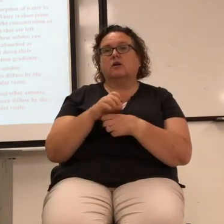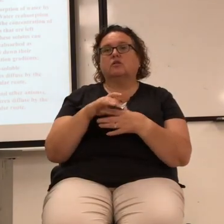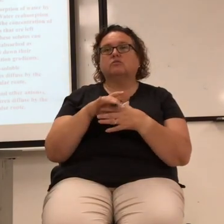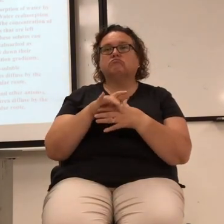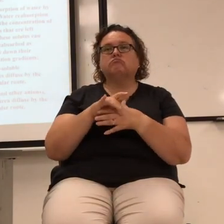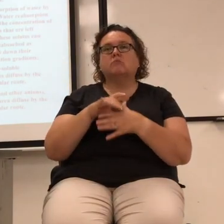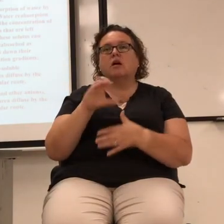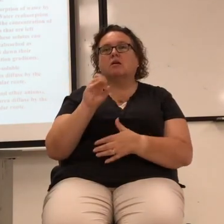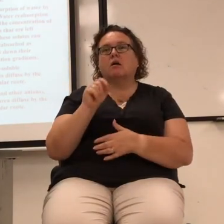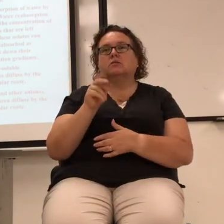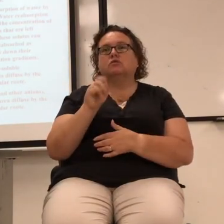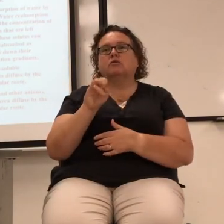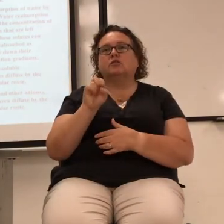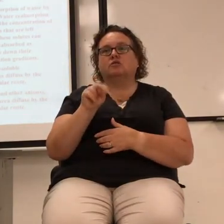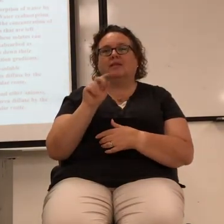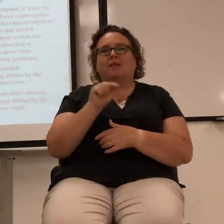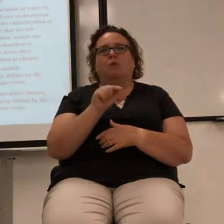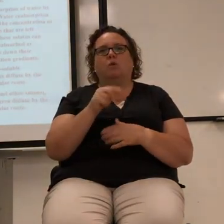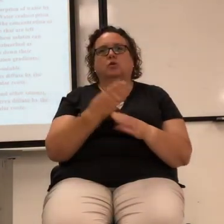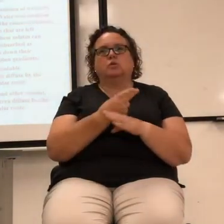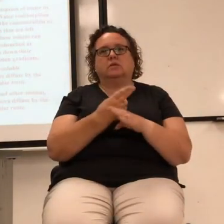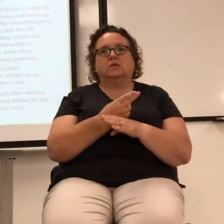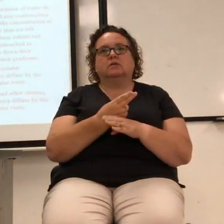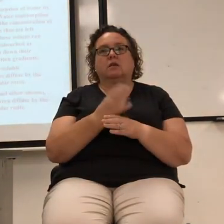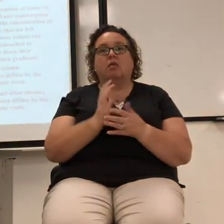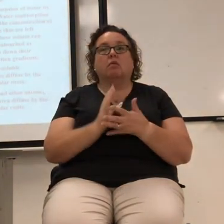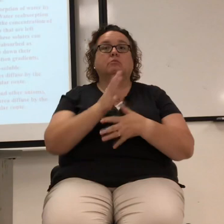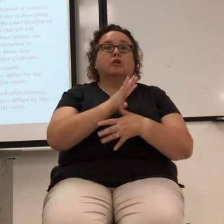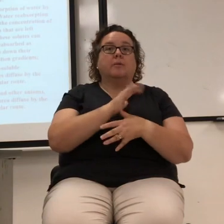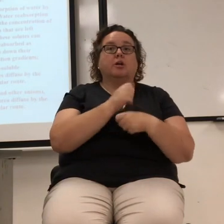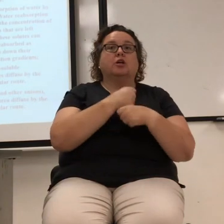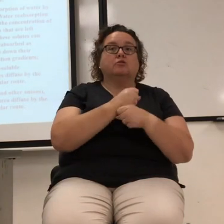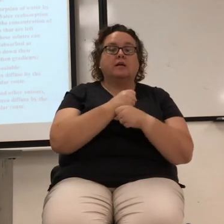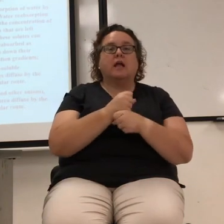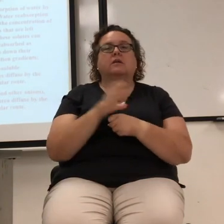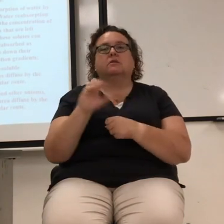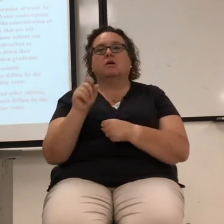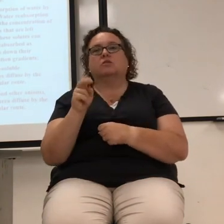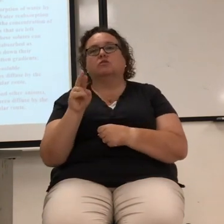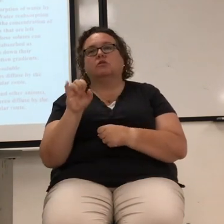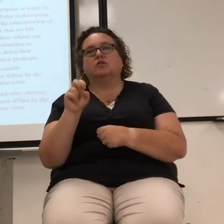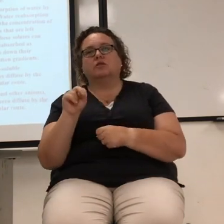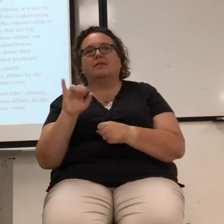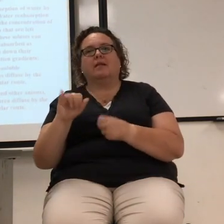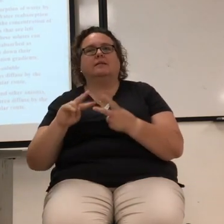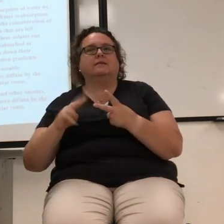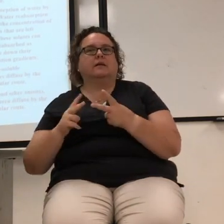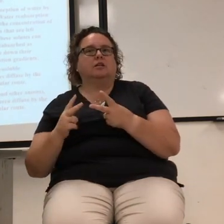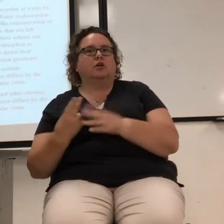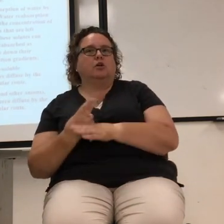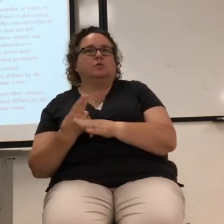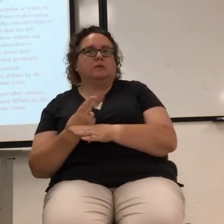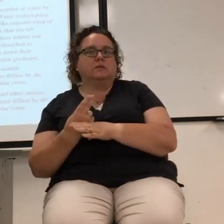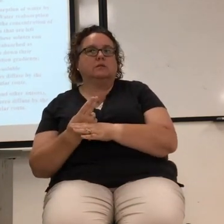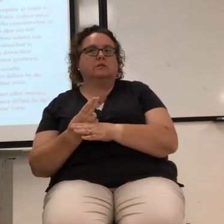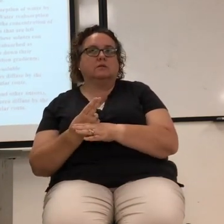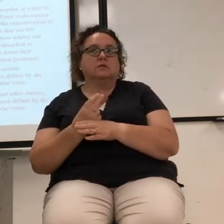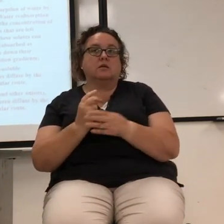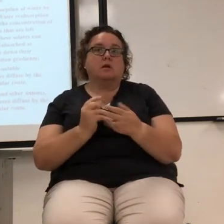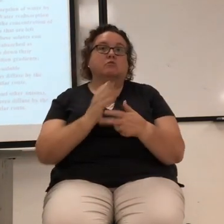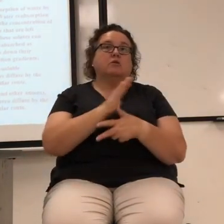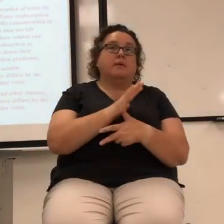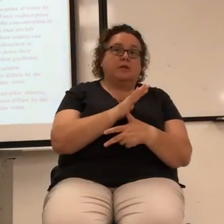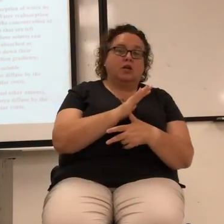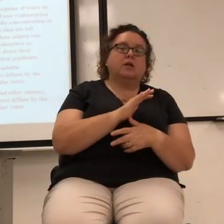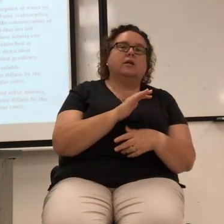this one uses. The primary creates concentration gradient that the secondary uses. The primary